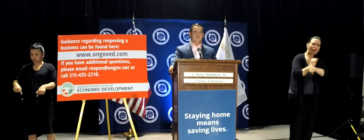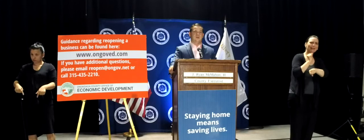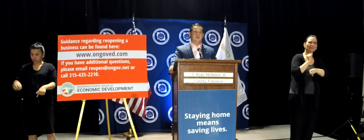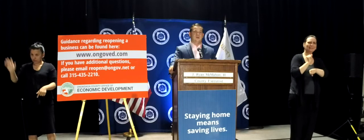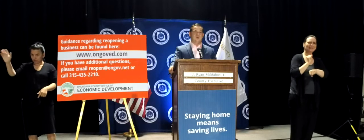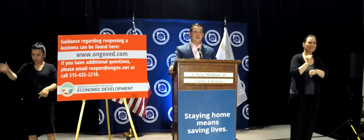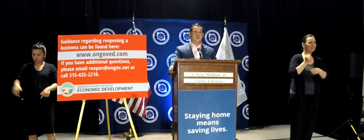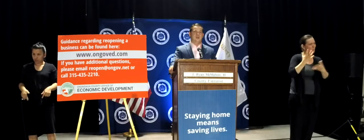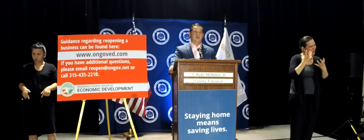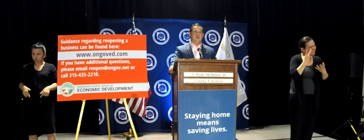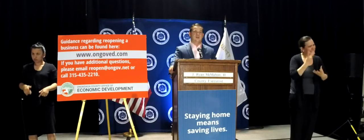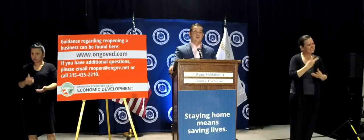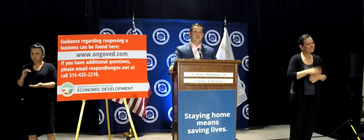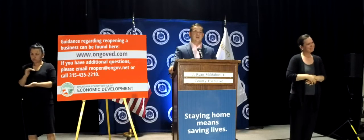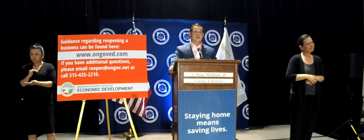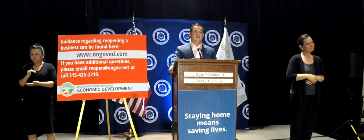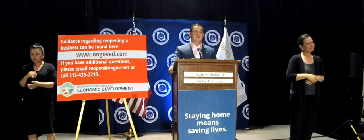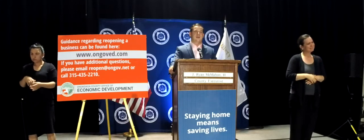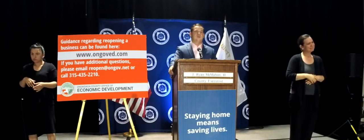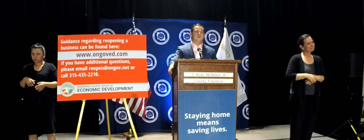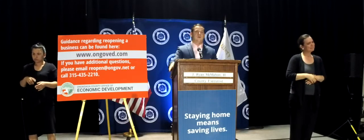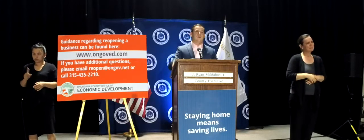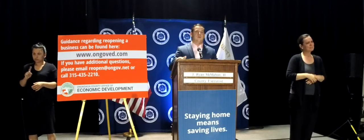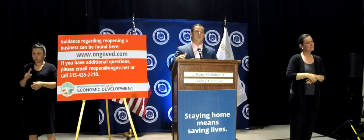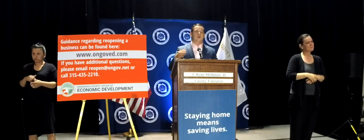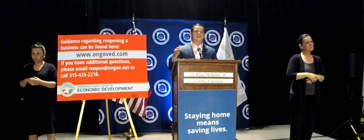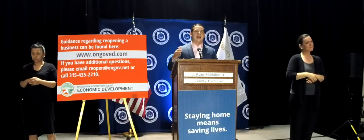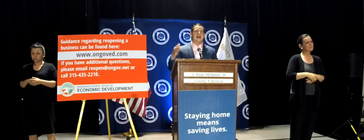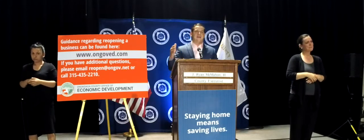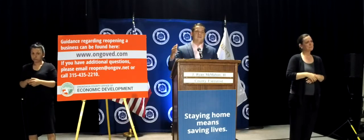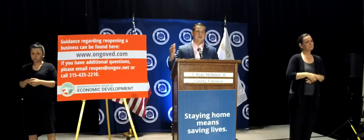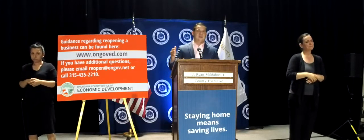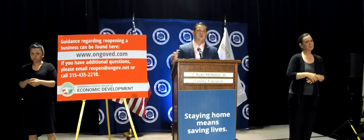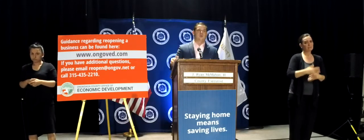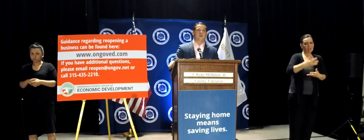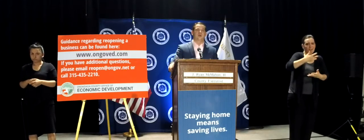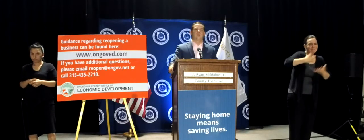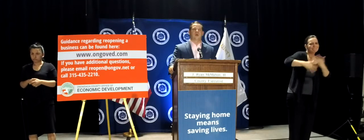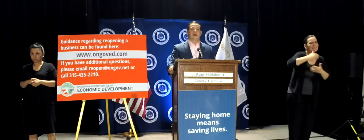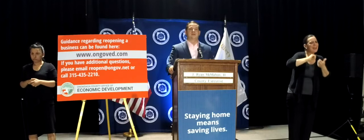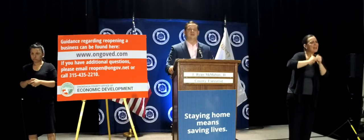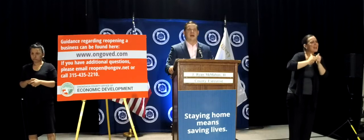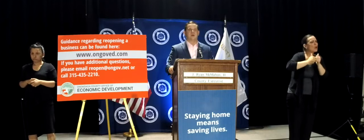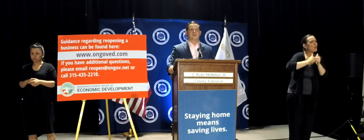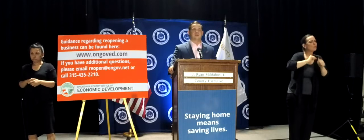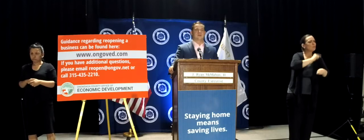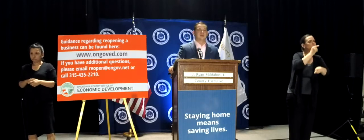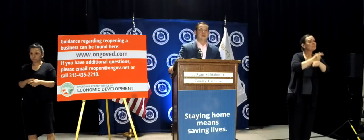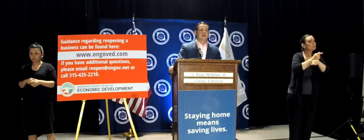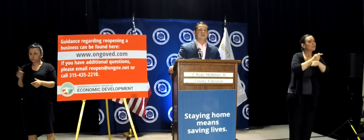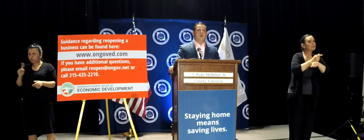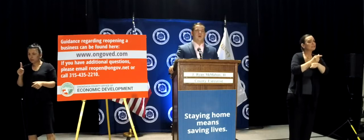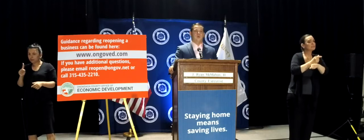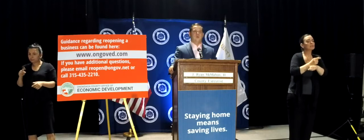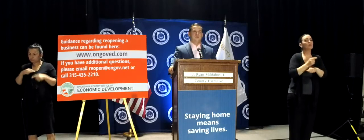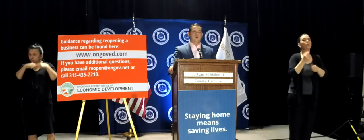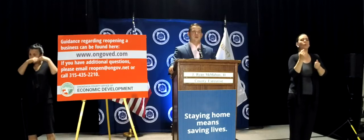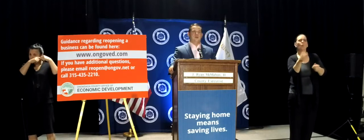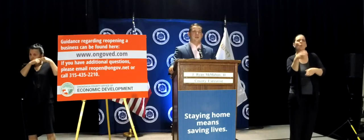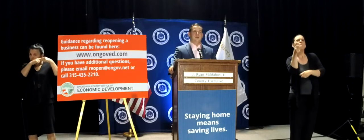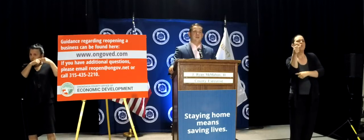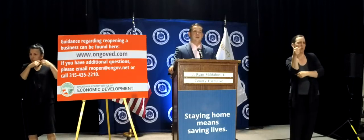interactive graduation is to give more time so we learn more about this virus.